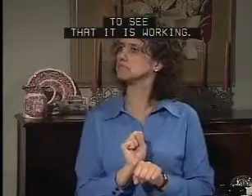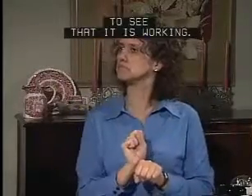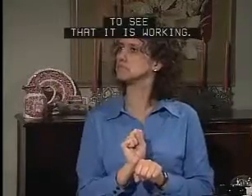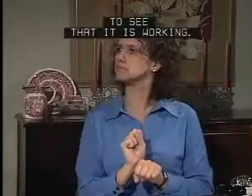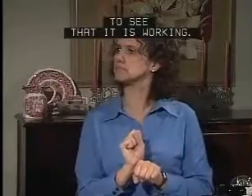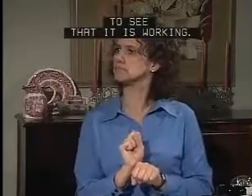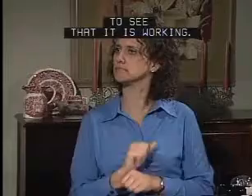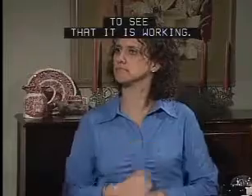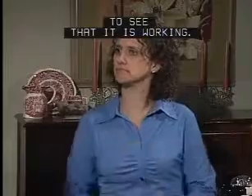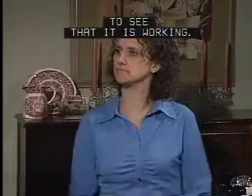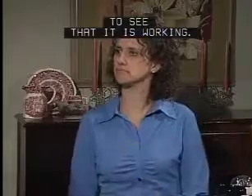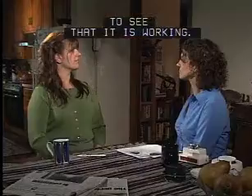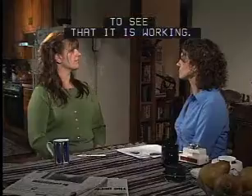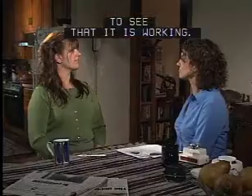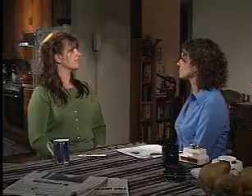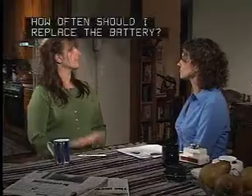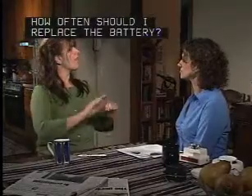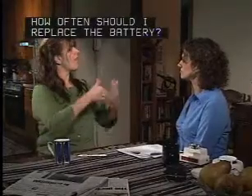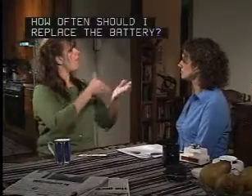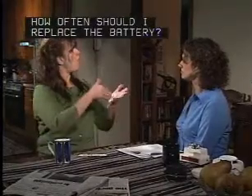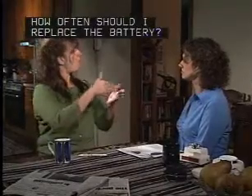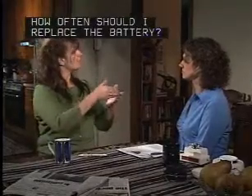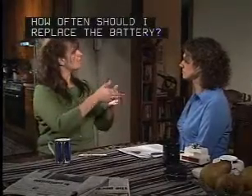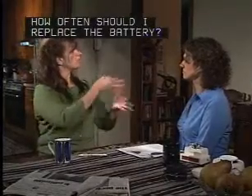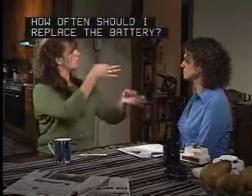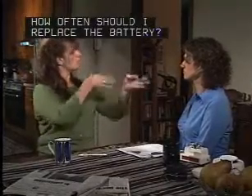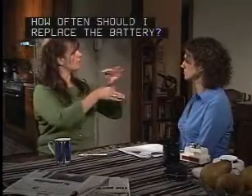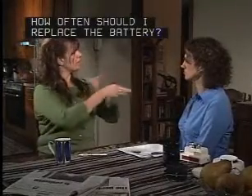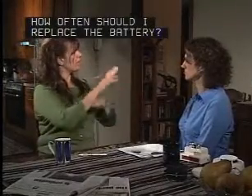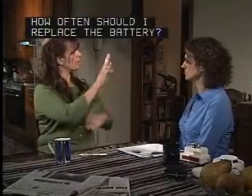working. How often should I replace the battery?